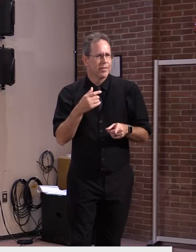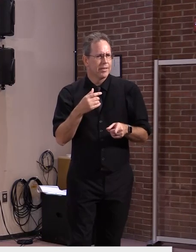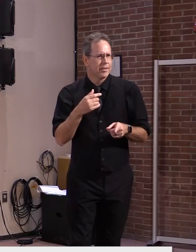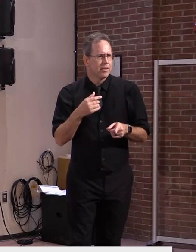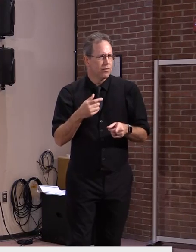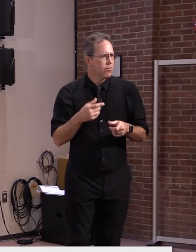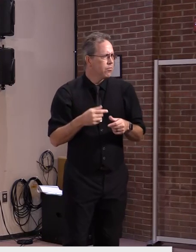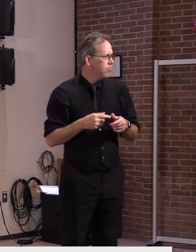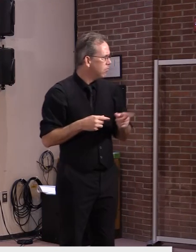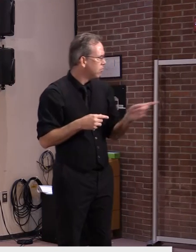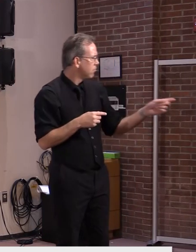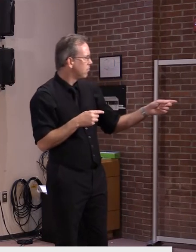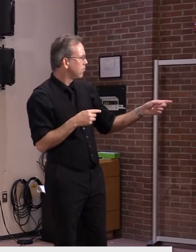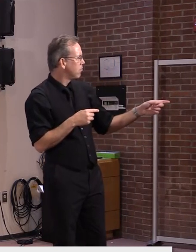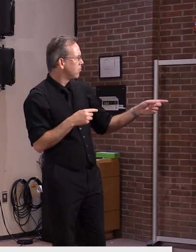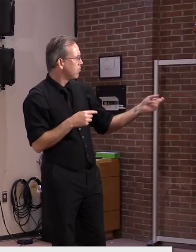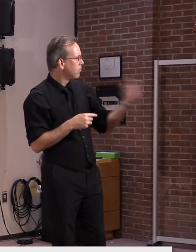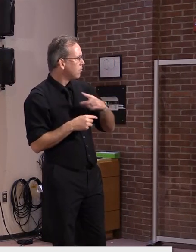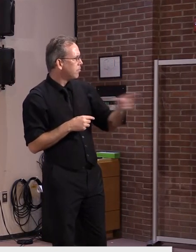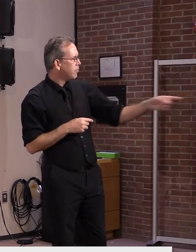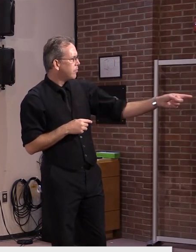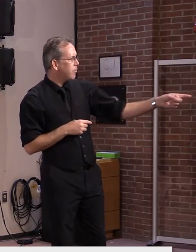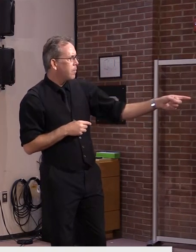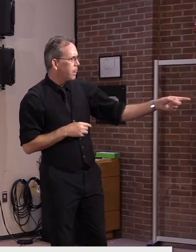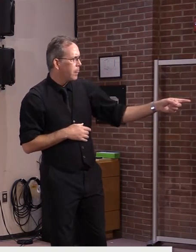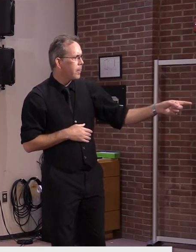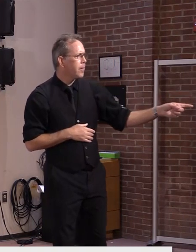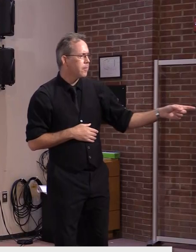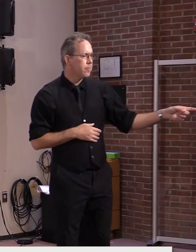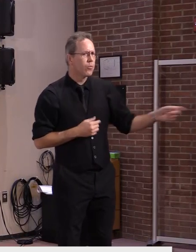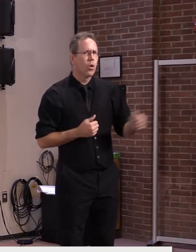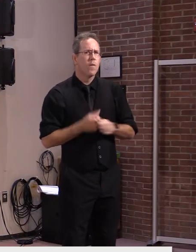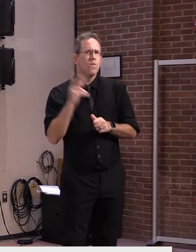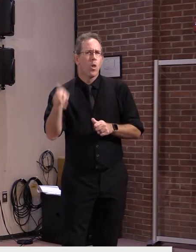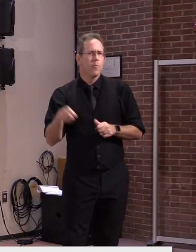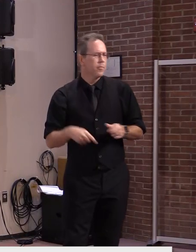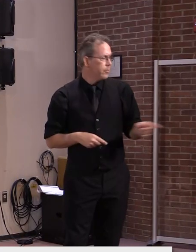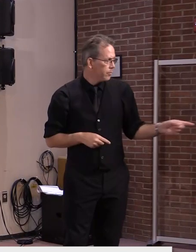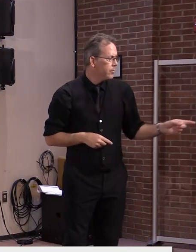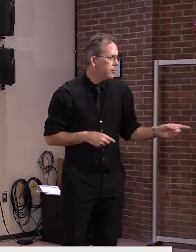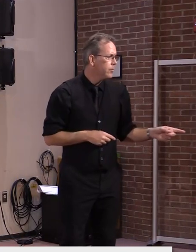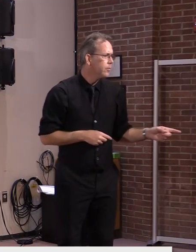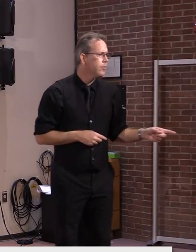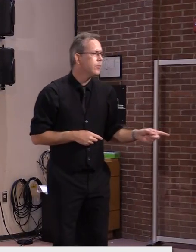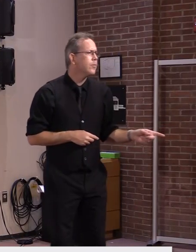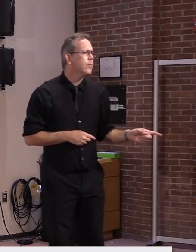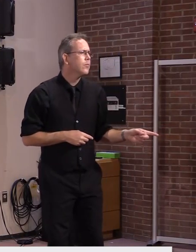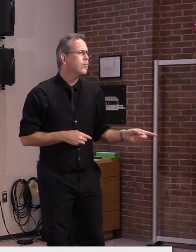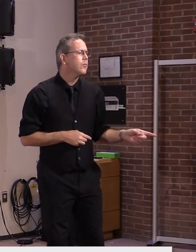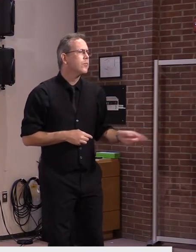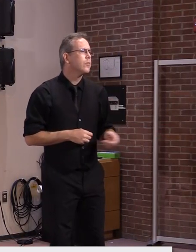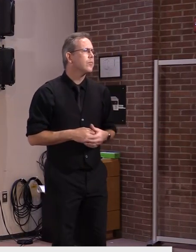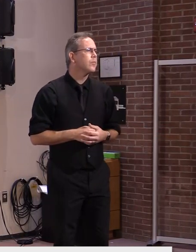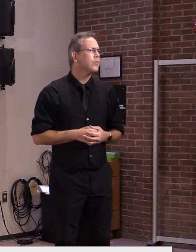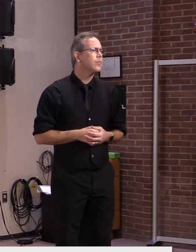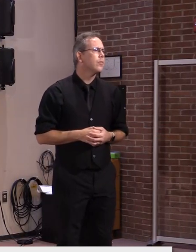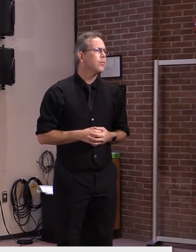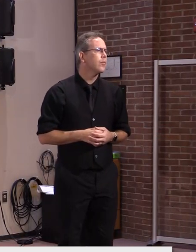Good. Yep. One last follow-up. To clarify, Thursday and Friday are Moderna and J&J booster